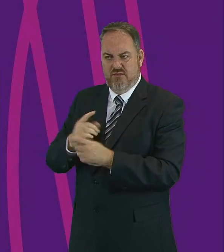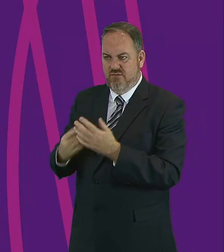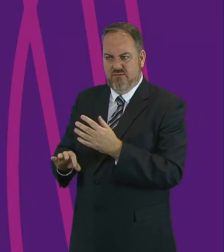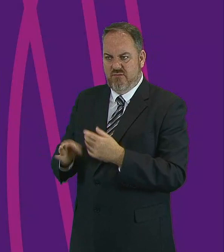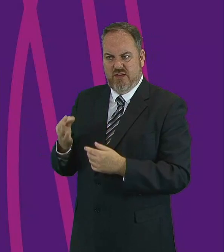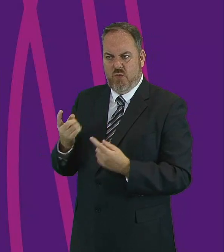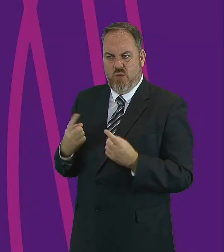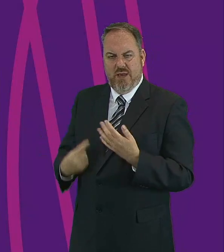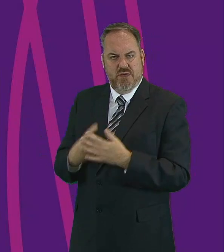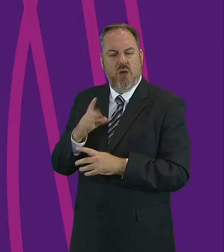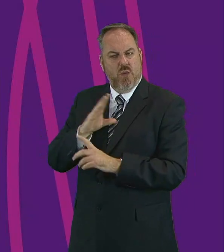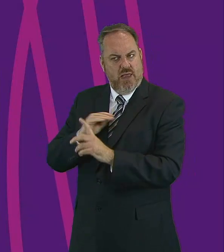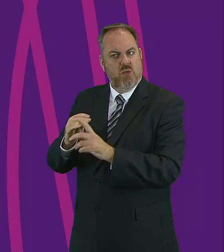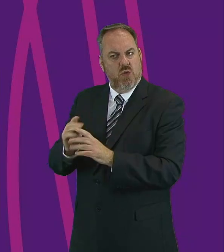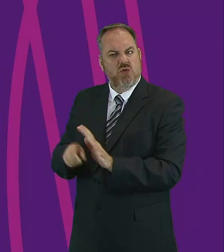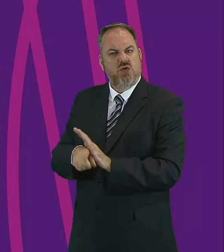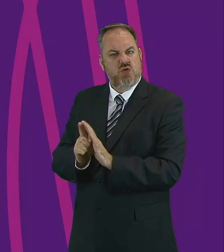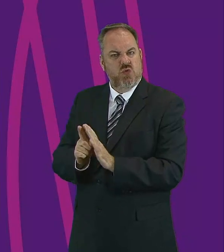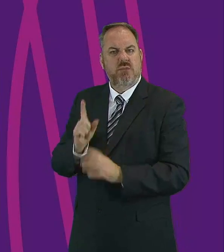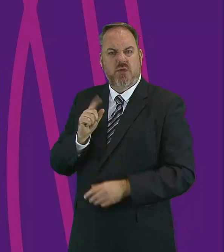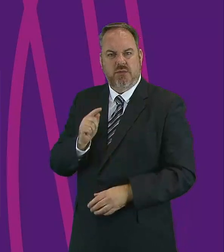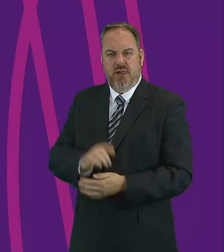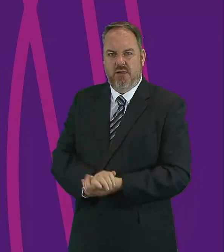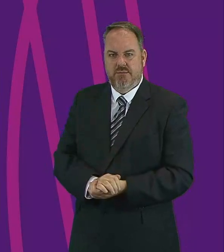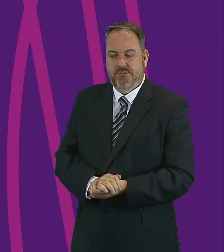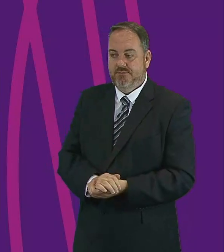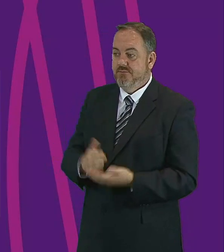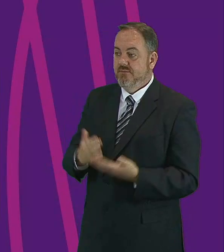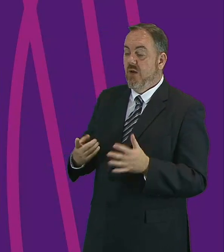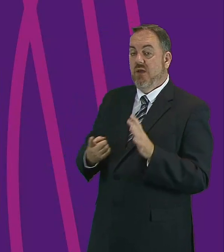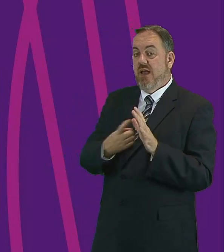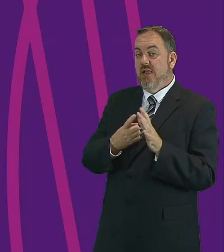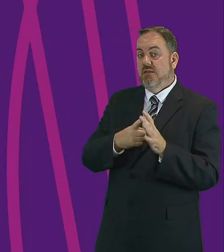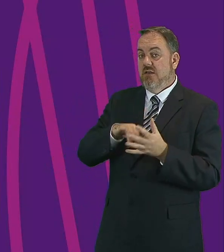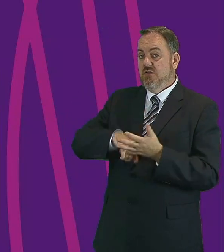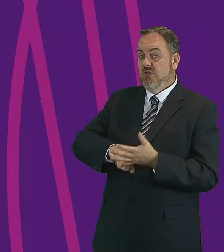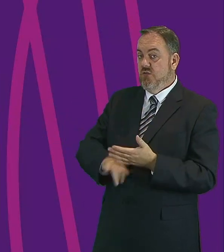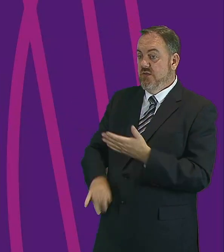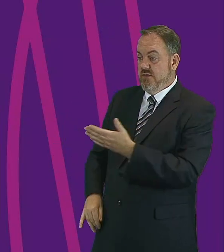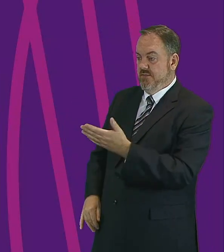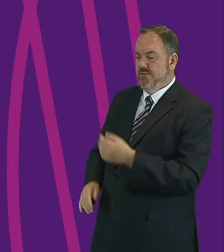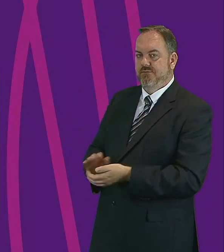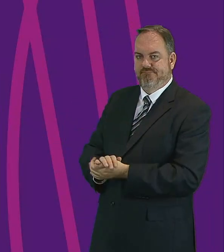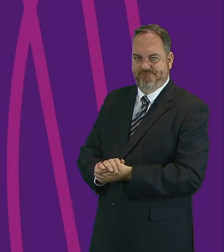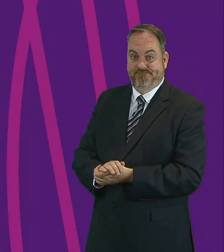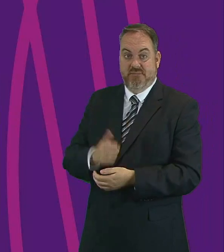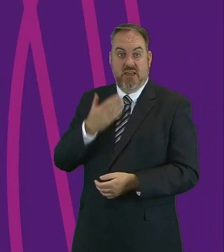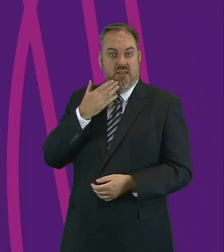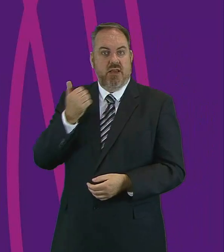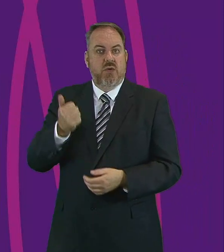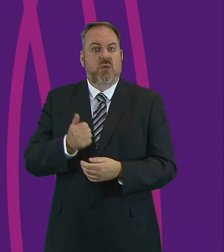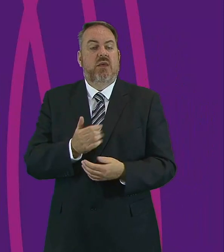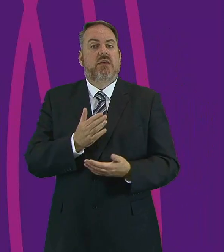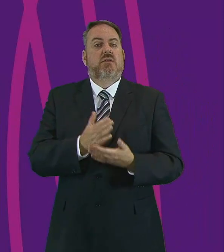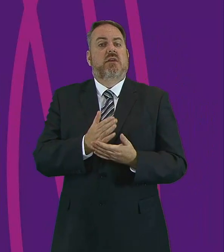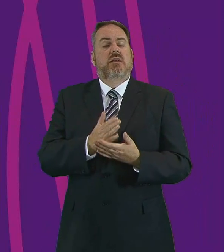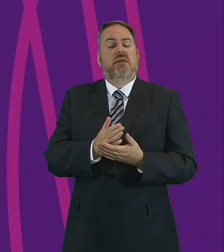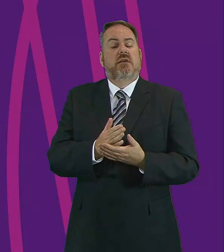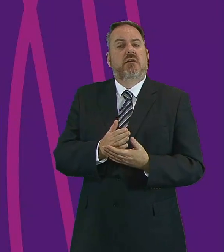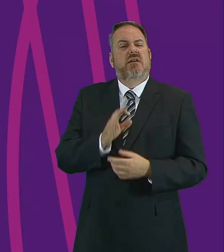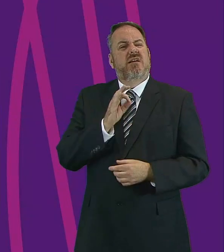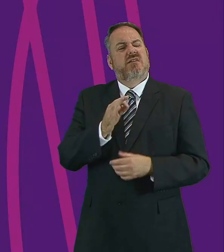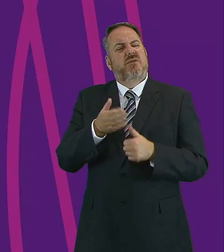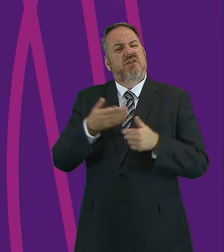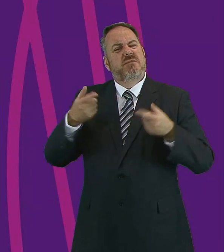look into that and get back to her as soon as possible. Alexander Stewart, to be followed by Daniel Johnson. Thank you, Presiding Officer. First Minister, prior